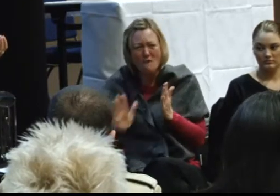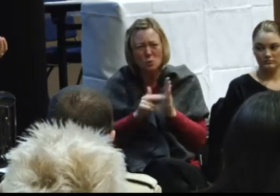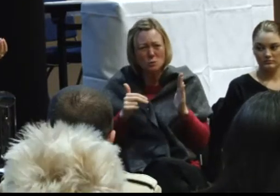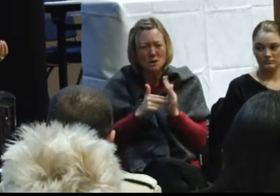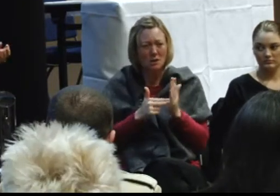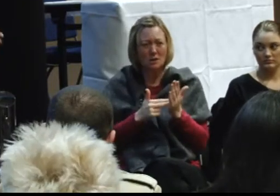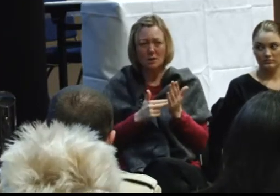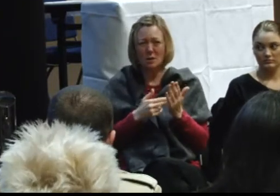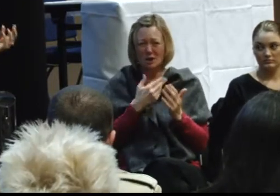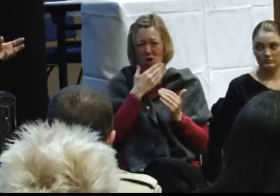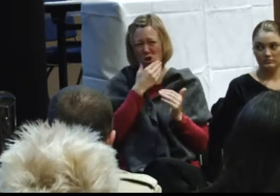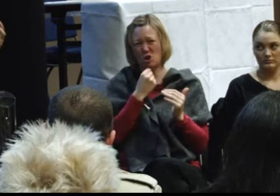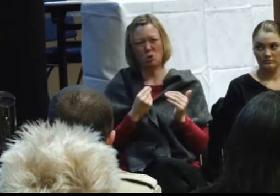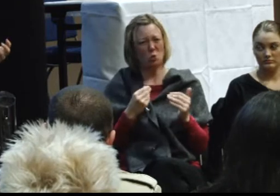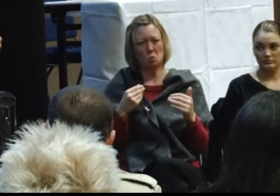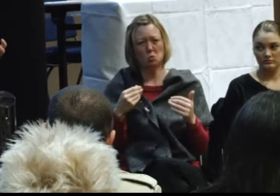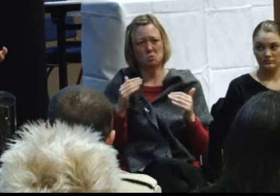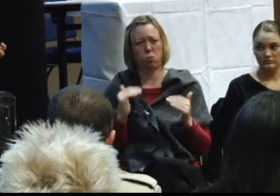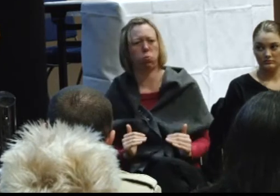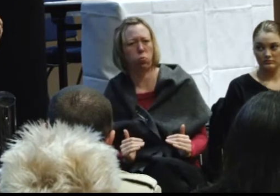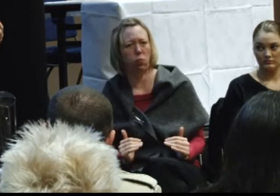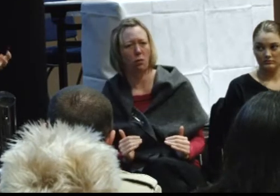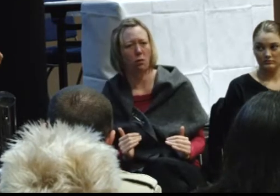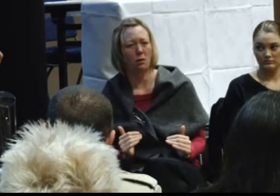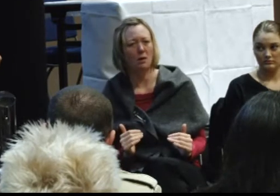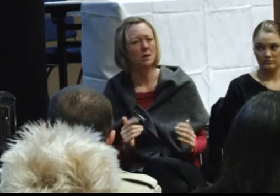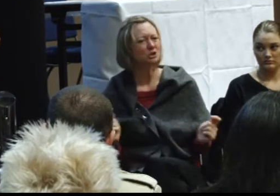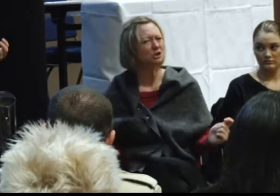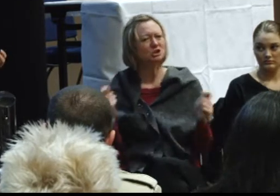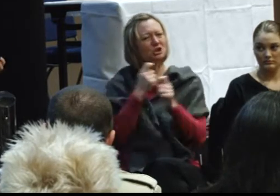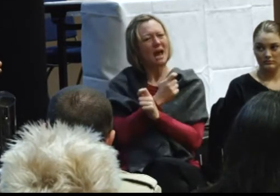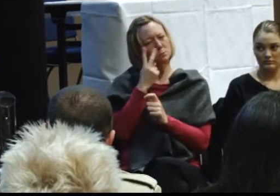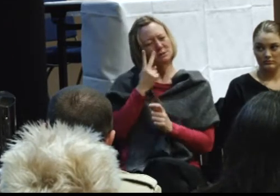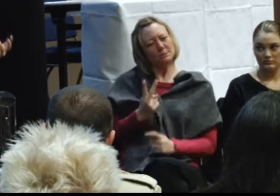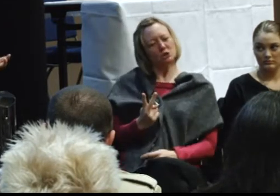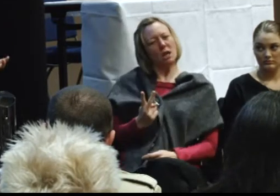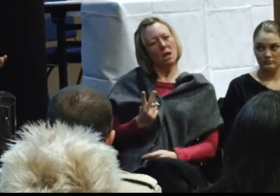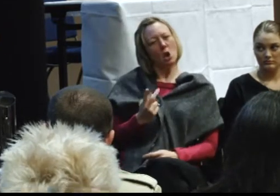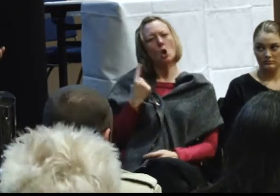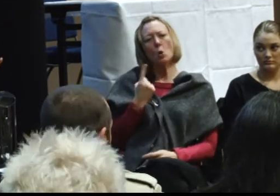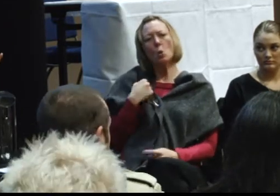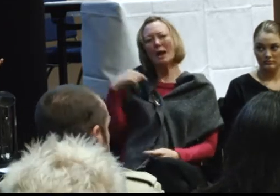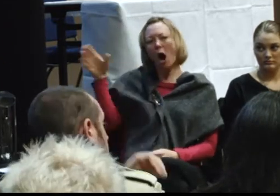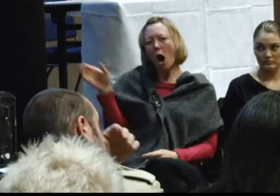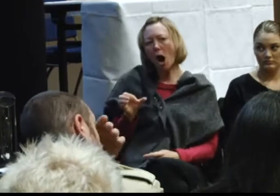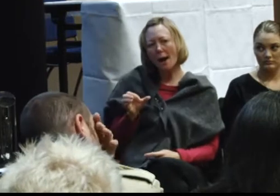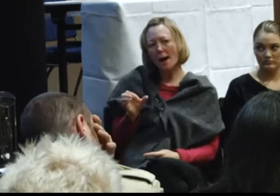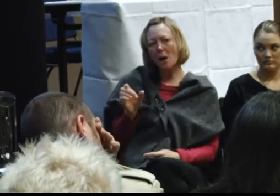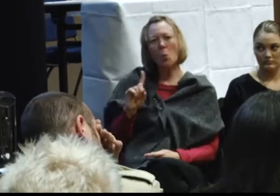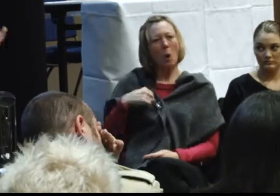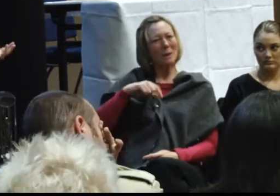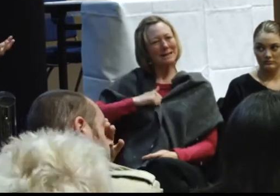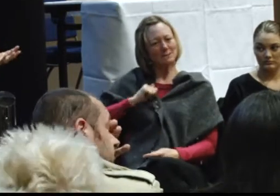really underutilized. If we completely shift our perceptions about what can happen and who we hire and what we expect to happen in those